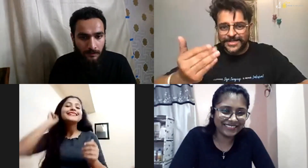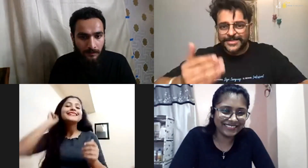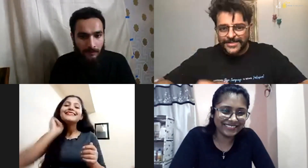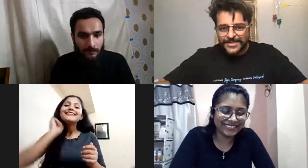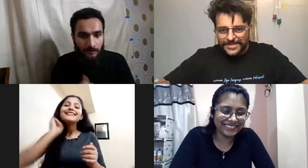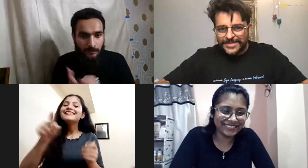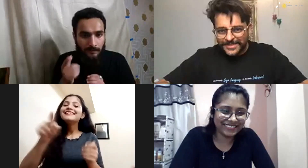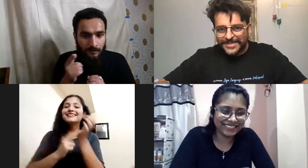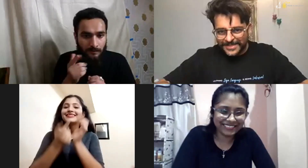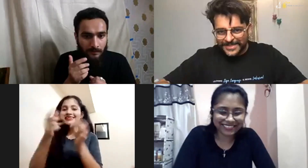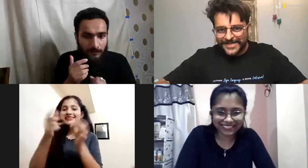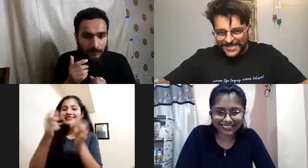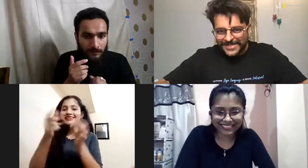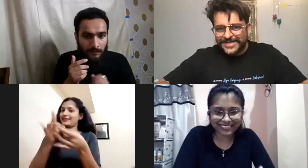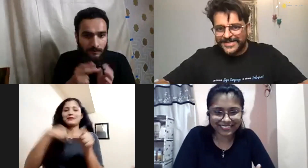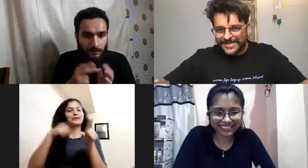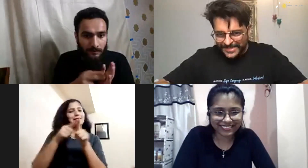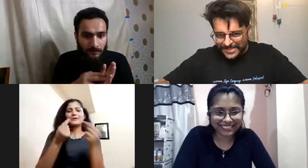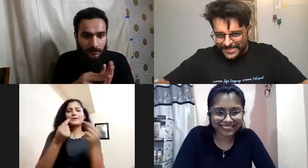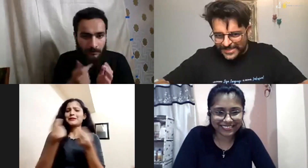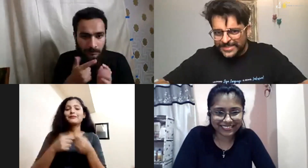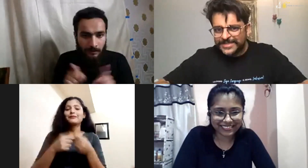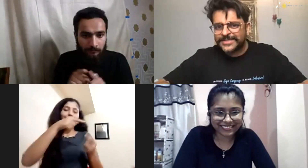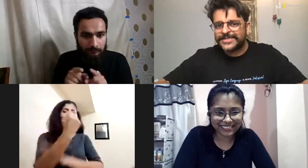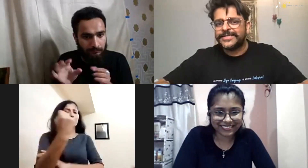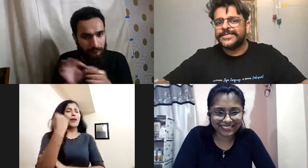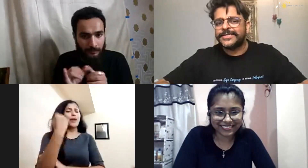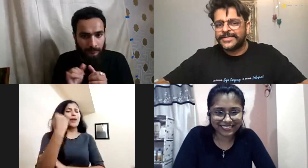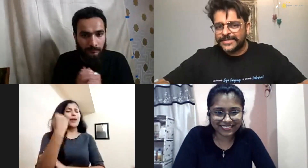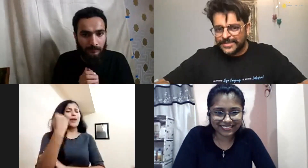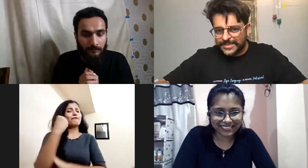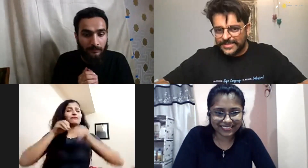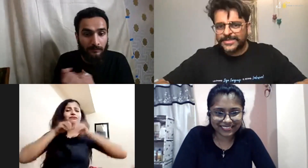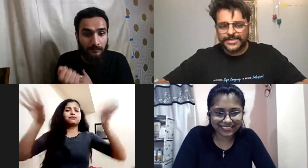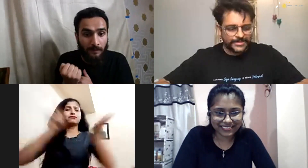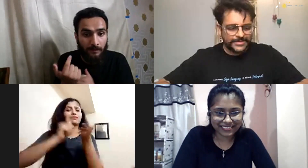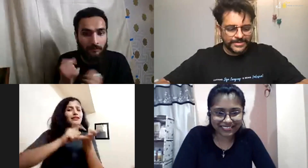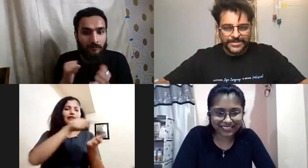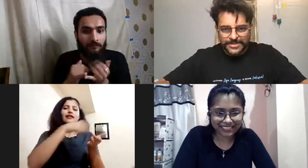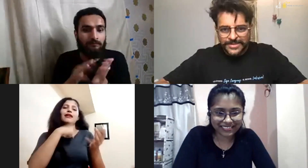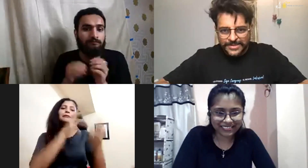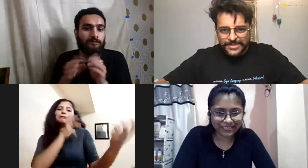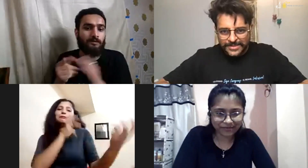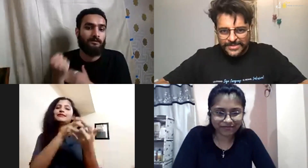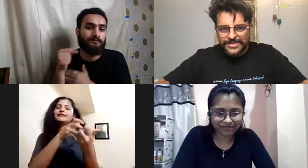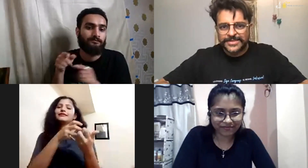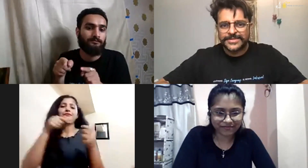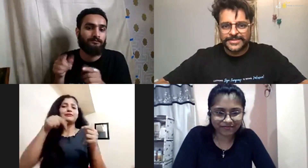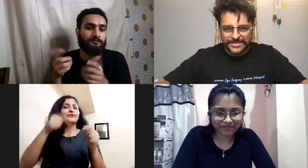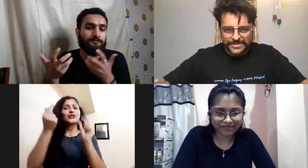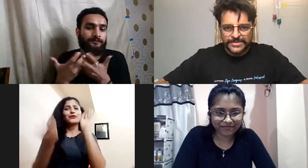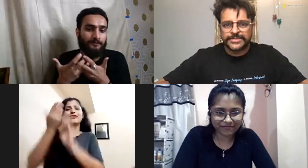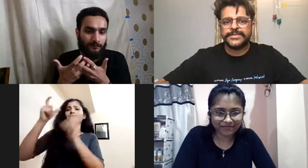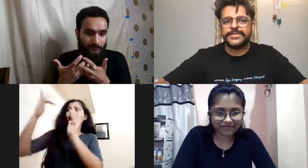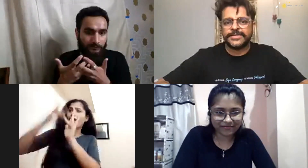So just like Nikita explained, it's the similar for me. Social media is really powerful. I feel that and